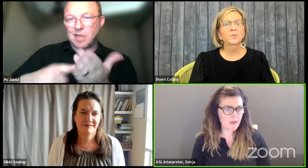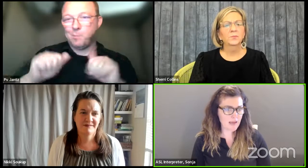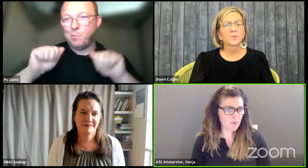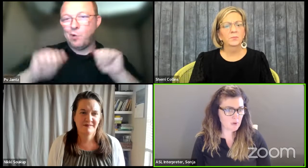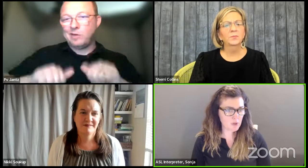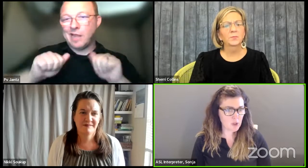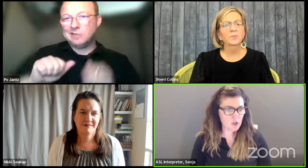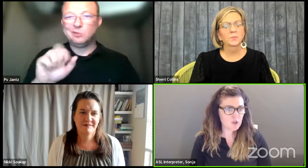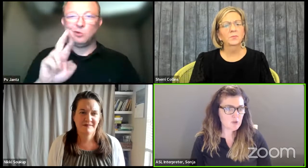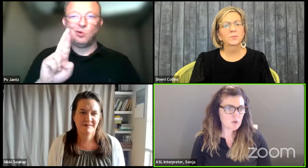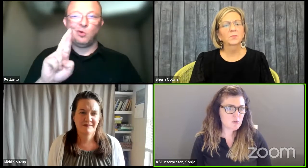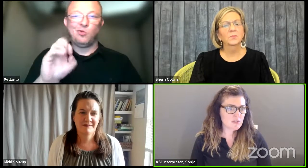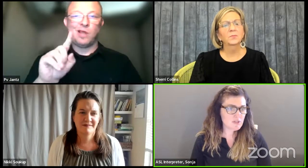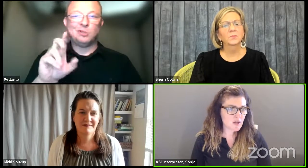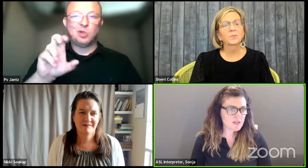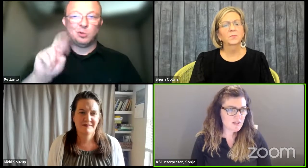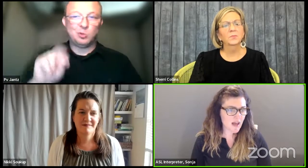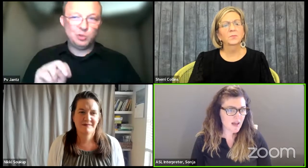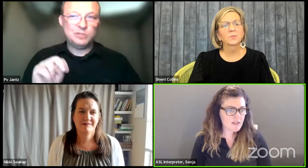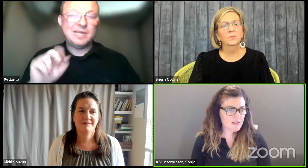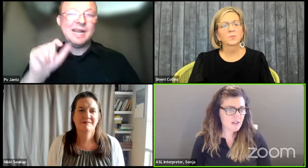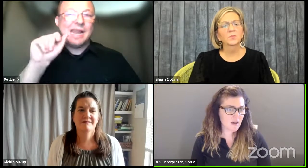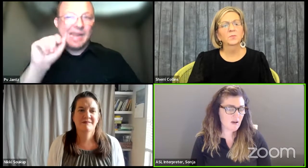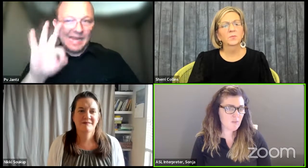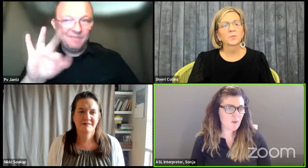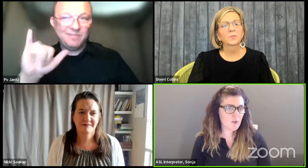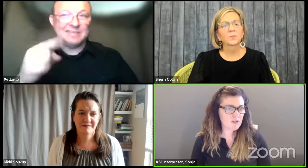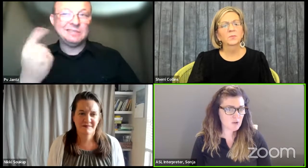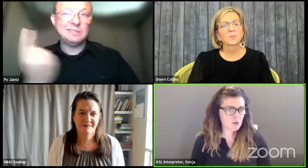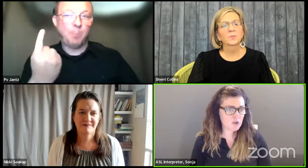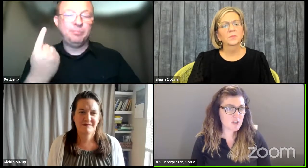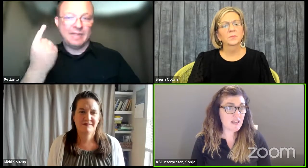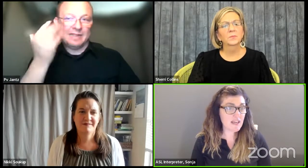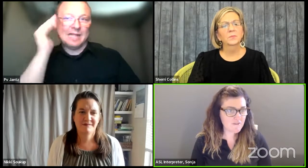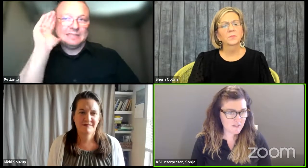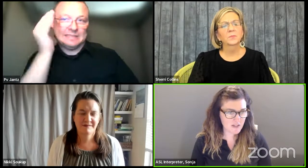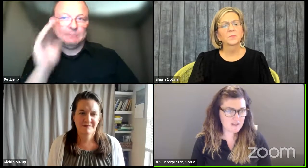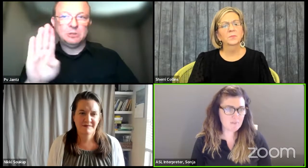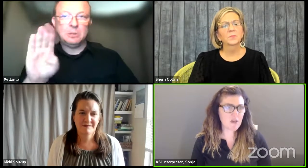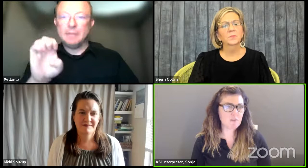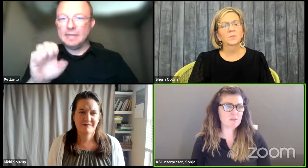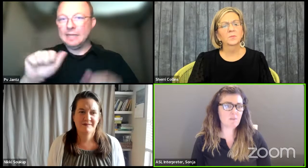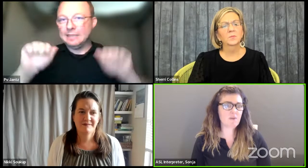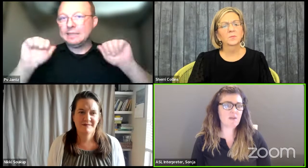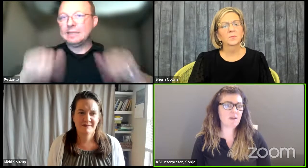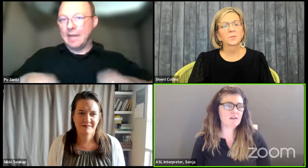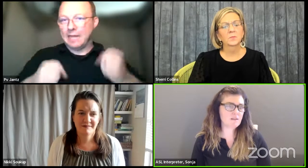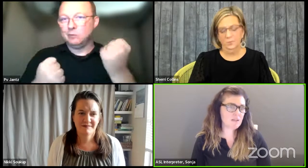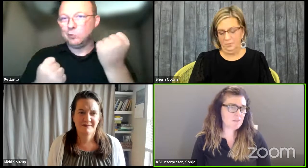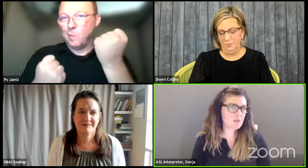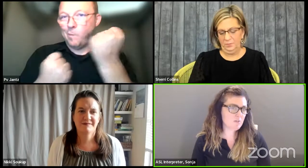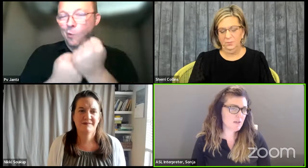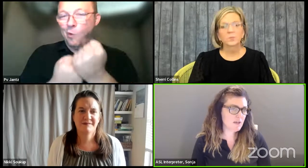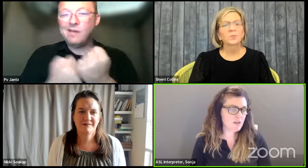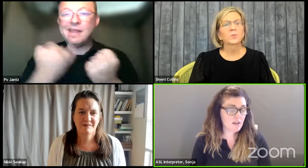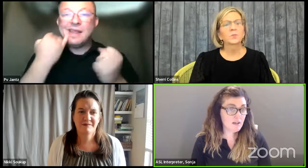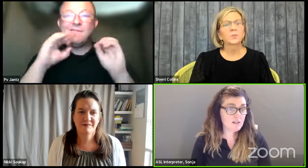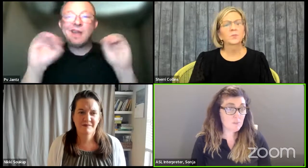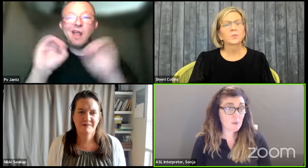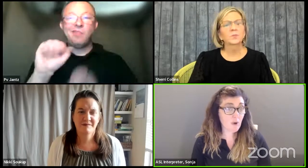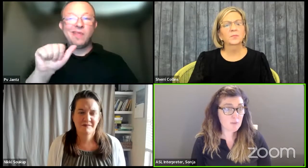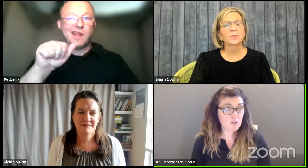board would be able to discuss that resolution if it becomes something that seems to